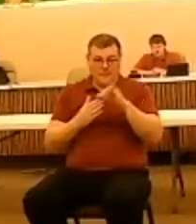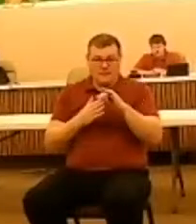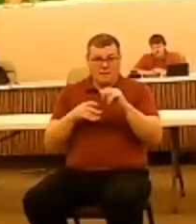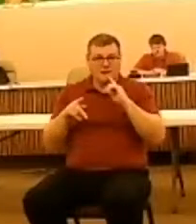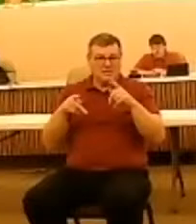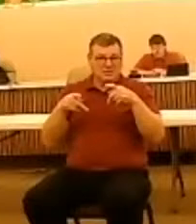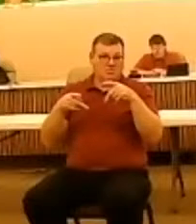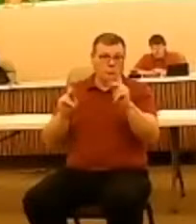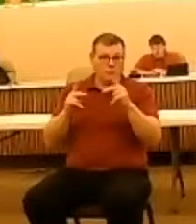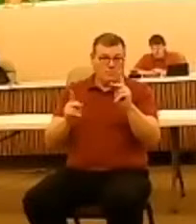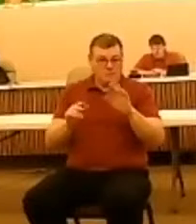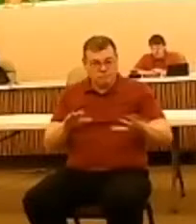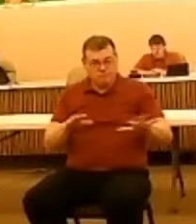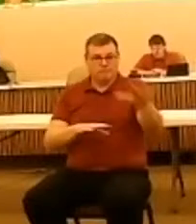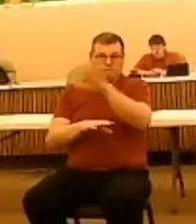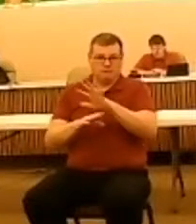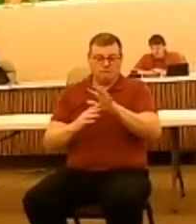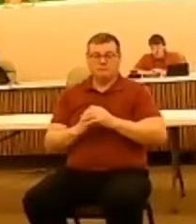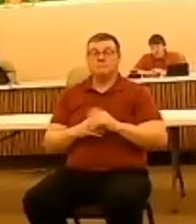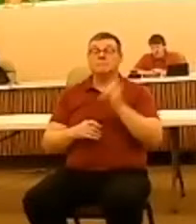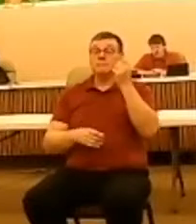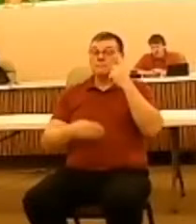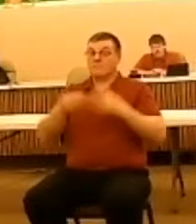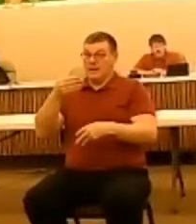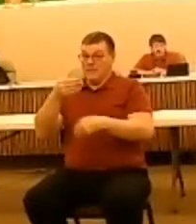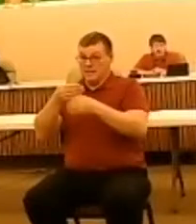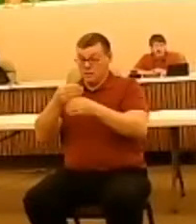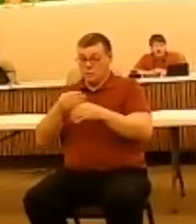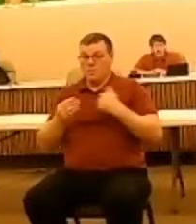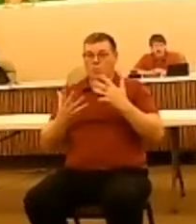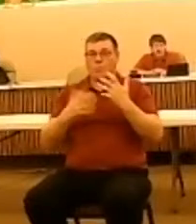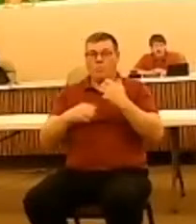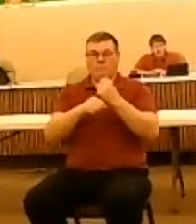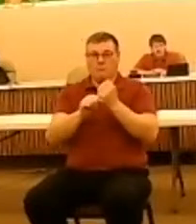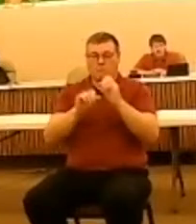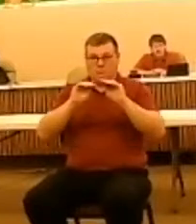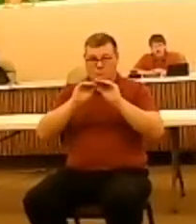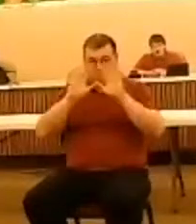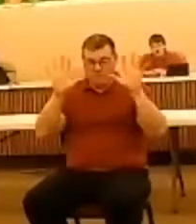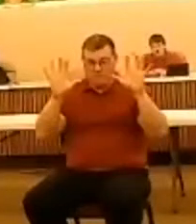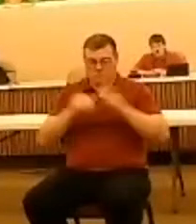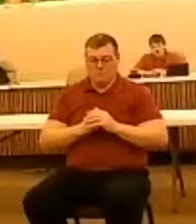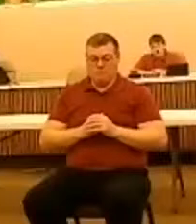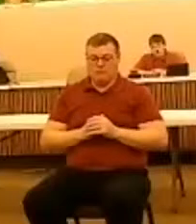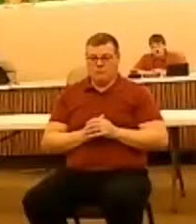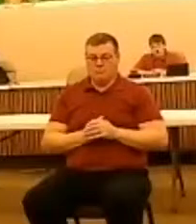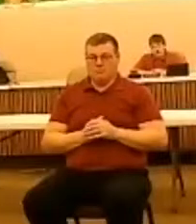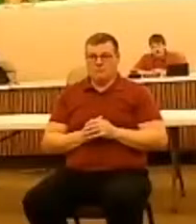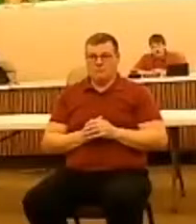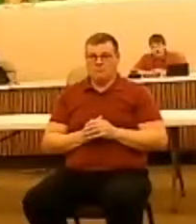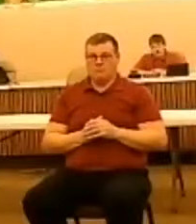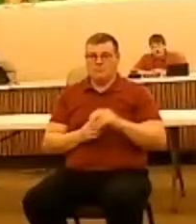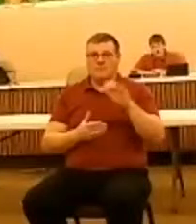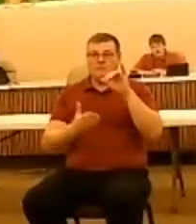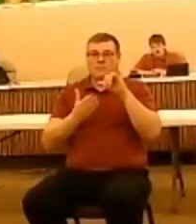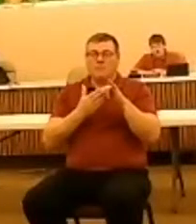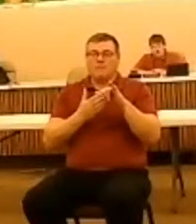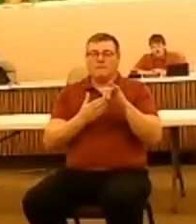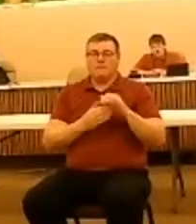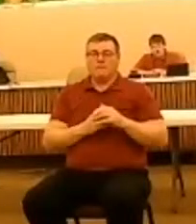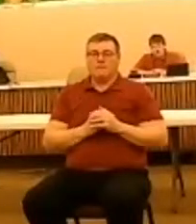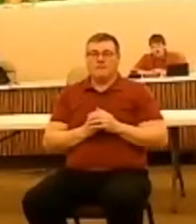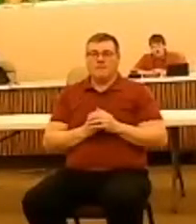permitted use. In addition, we wanted to make a clarification that